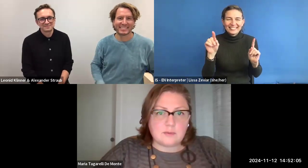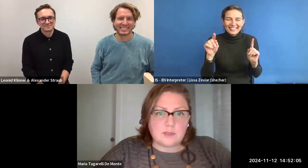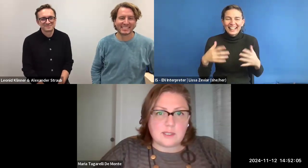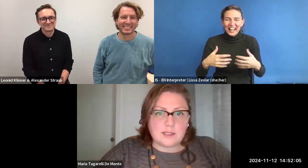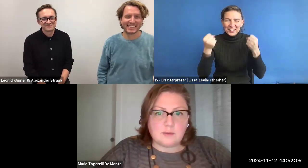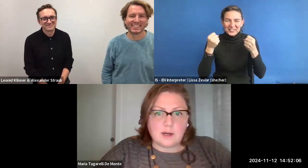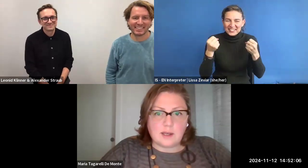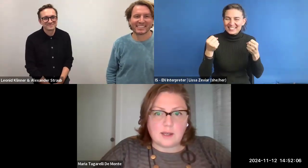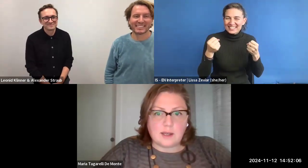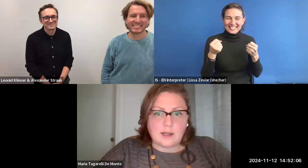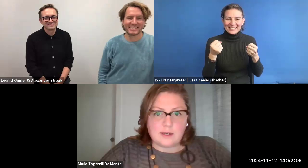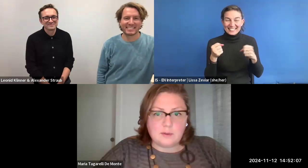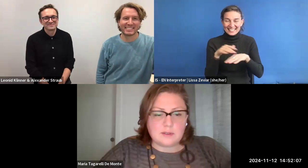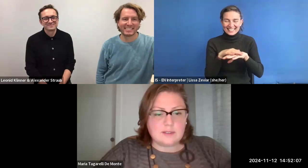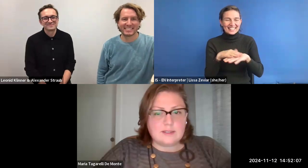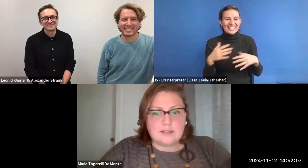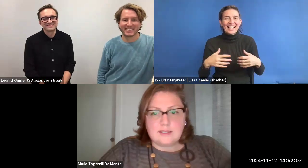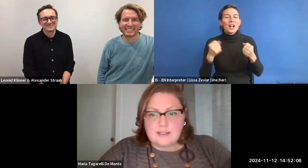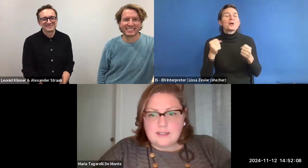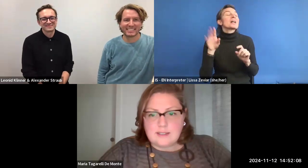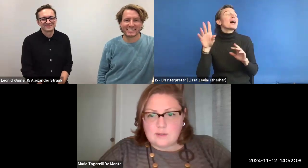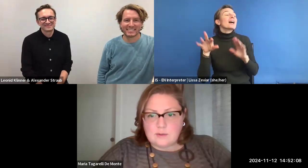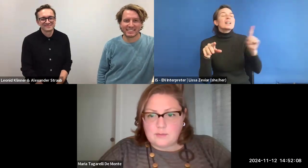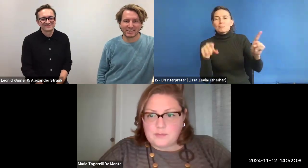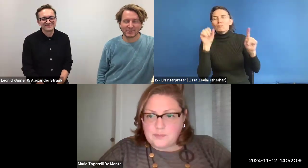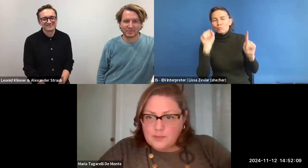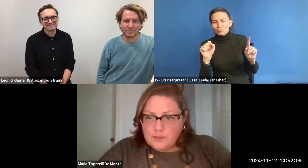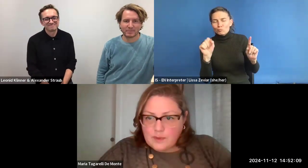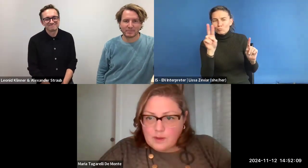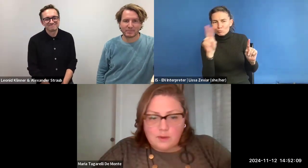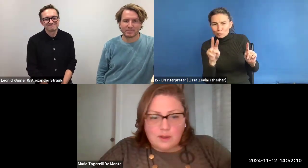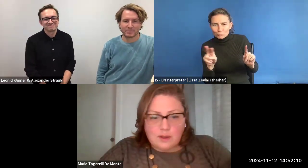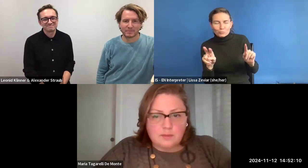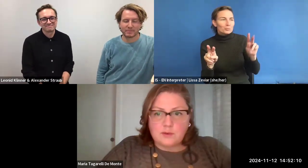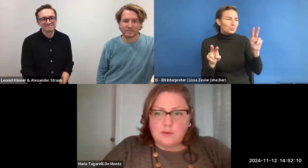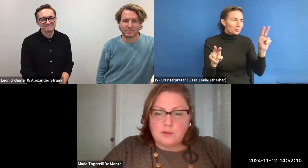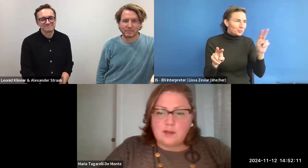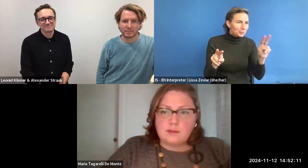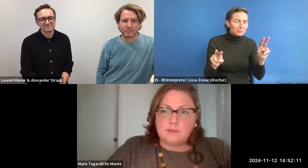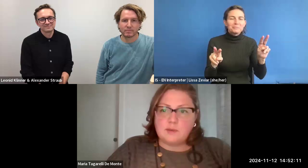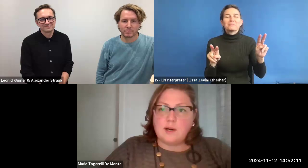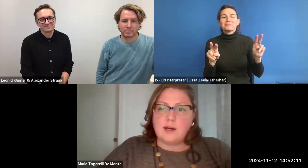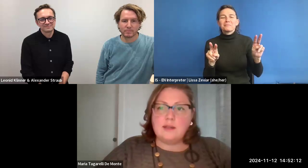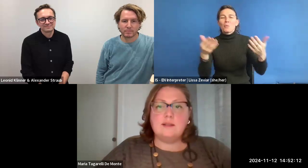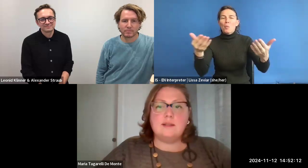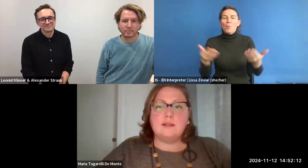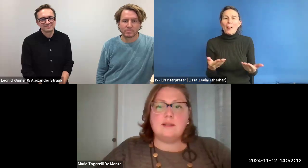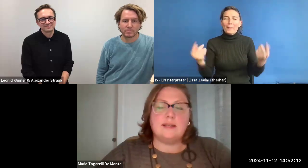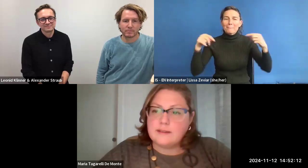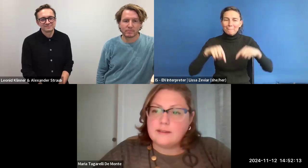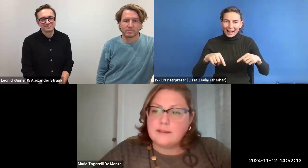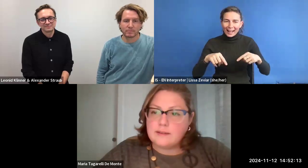everyone can read it while I read it out. So welcome back to everyone.